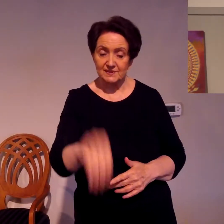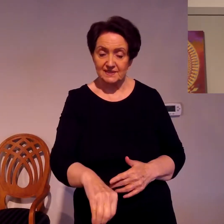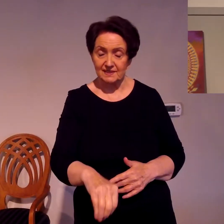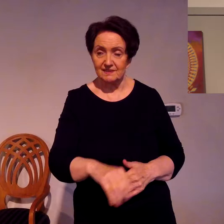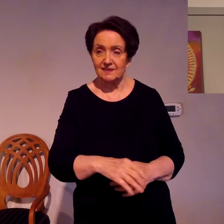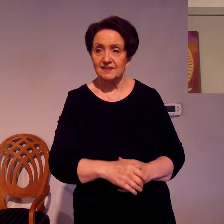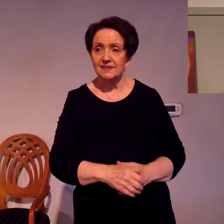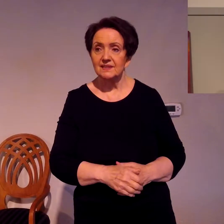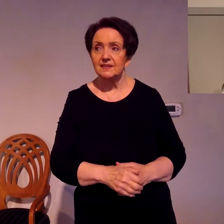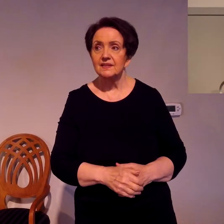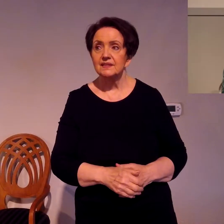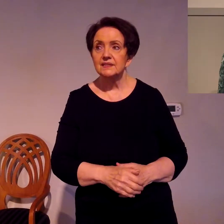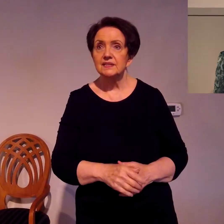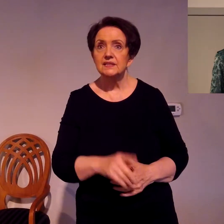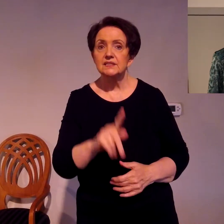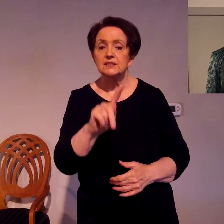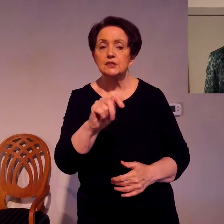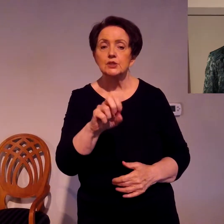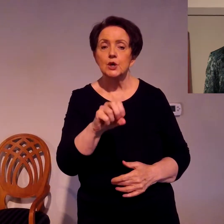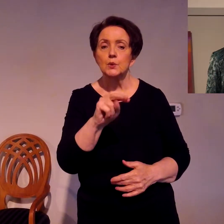38% is the tone of voice.